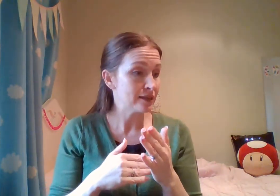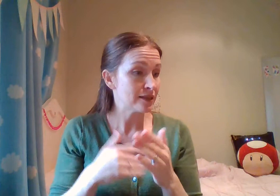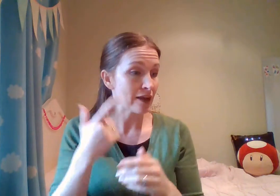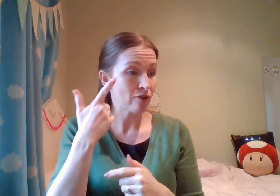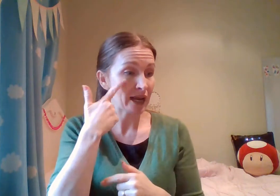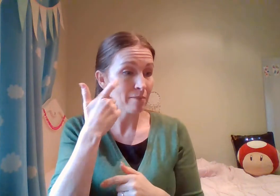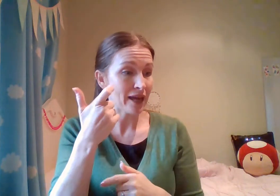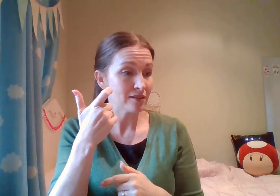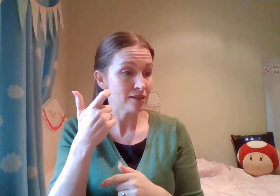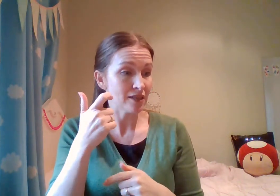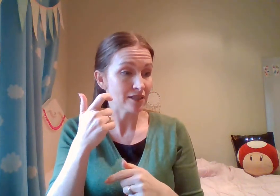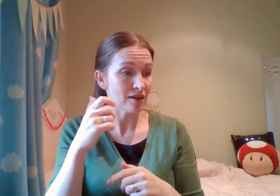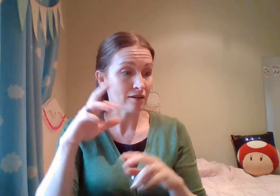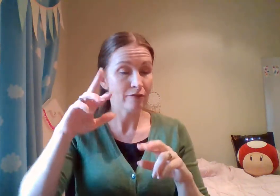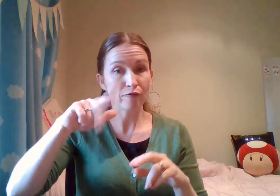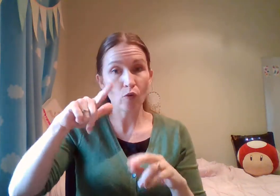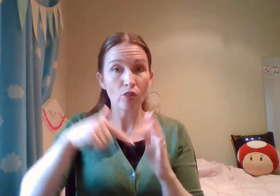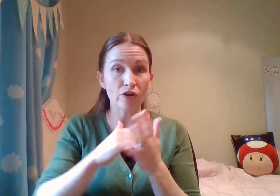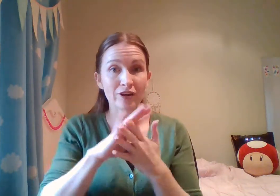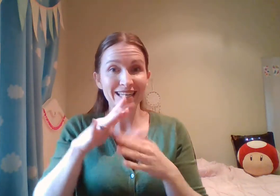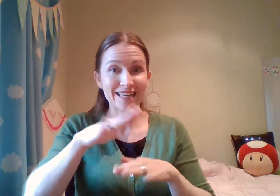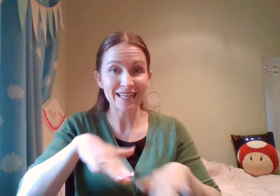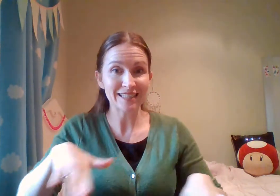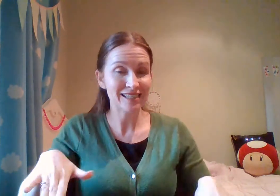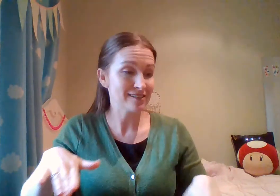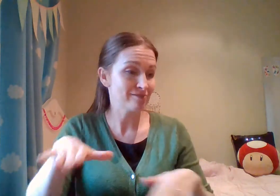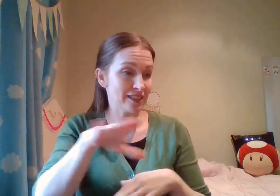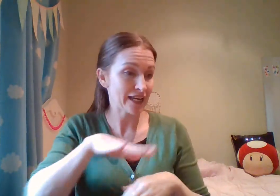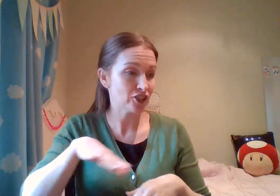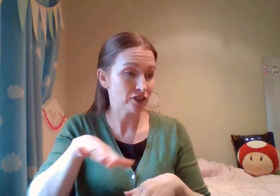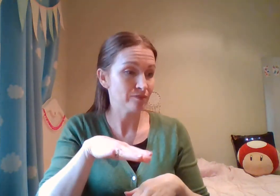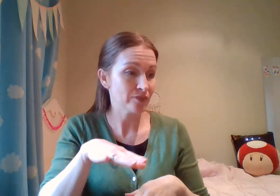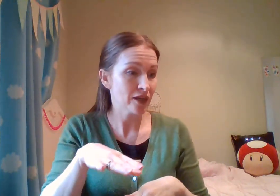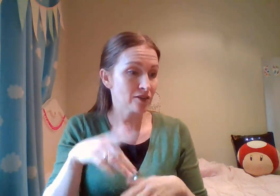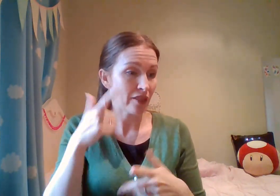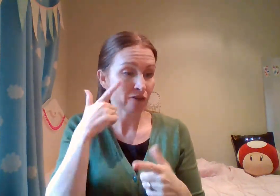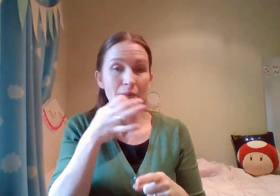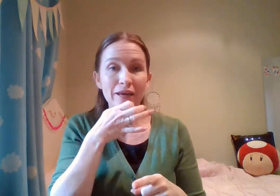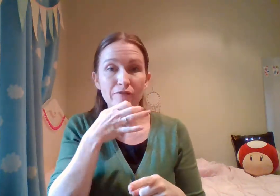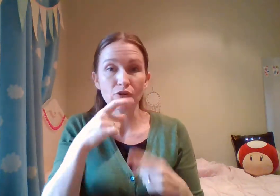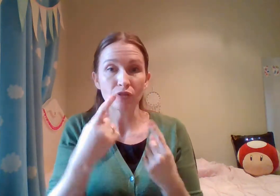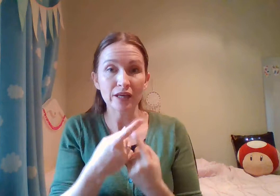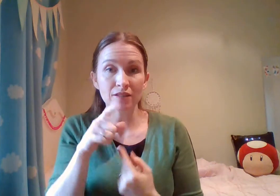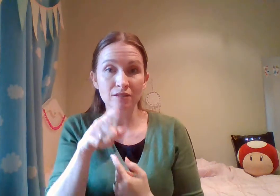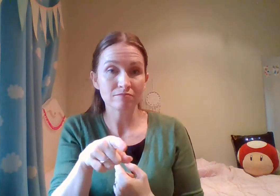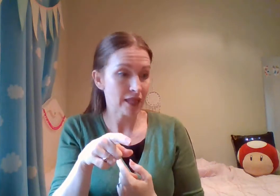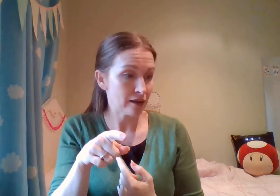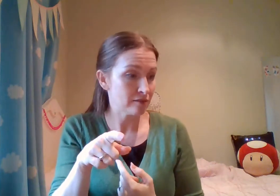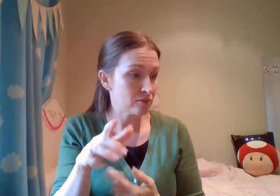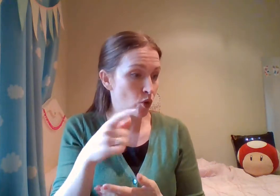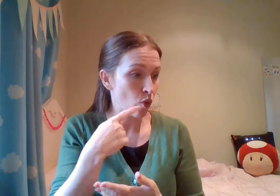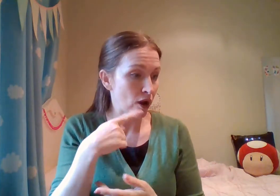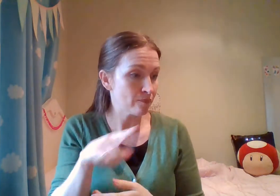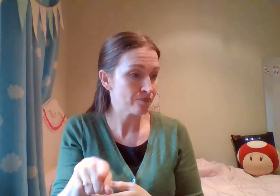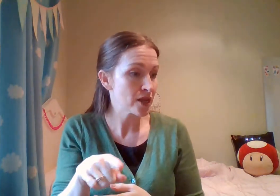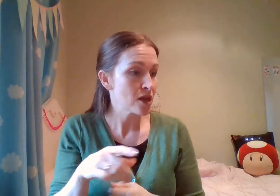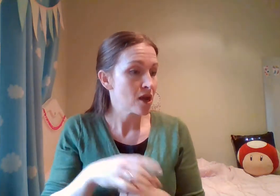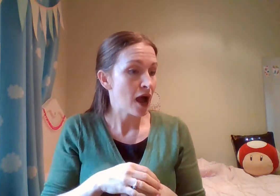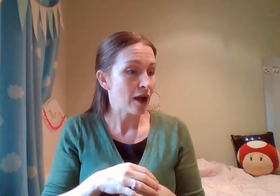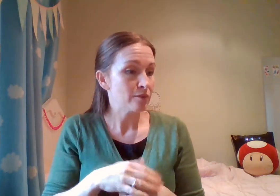they recommend there's a for the kids section. So they recommend a few things there to order. So